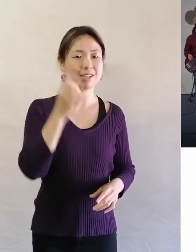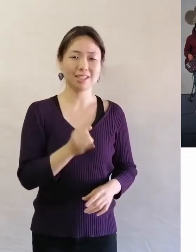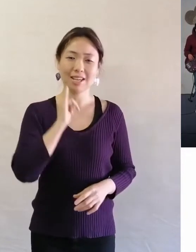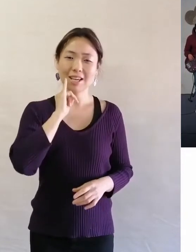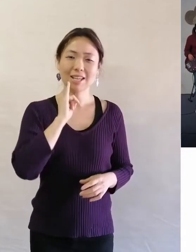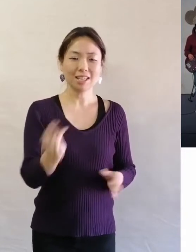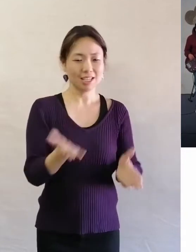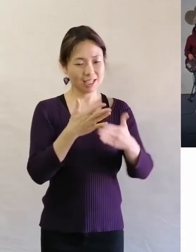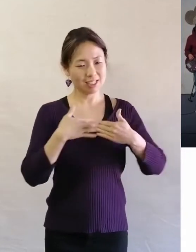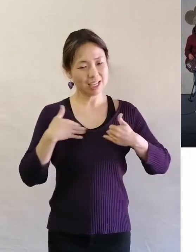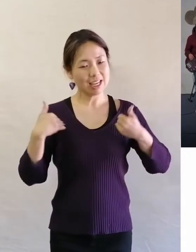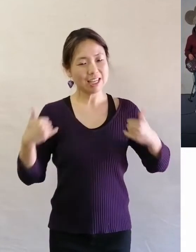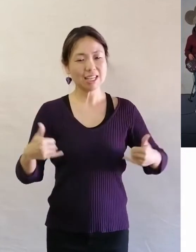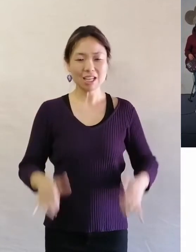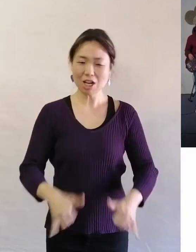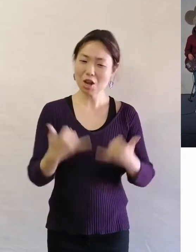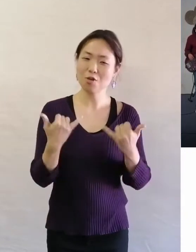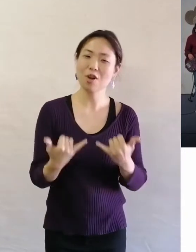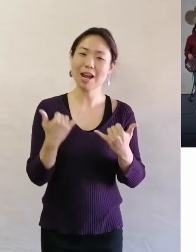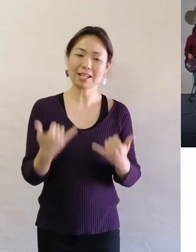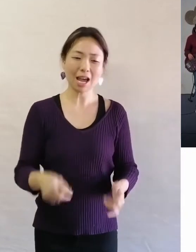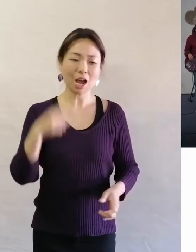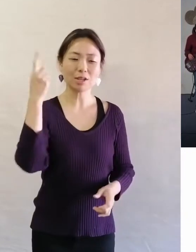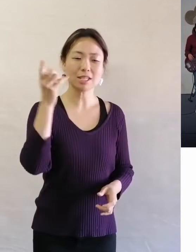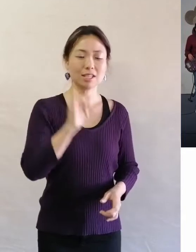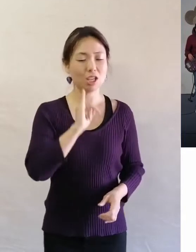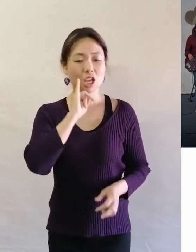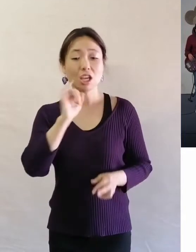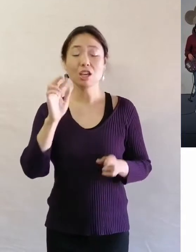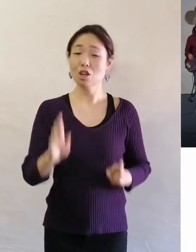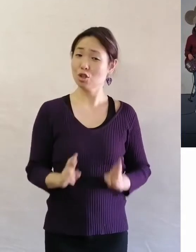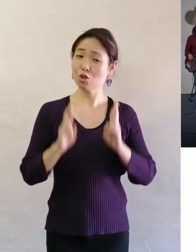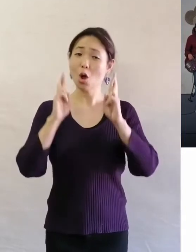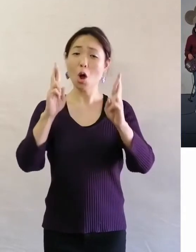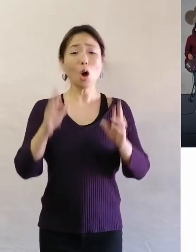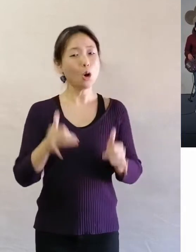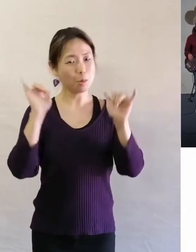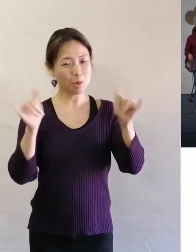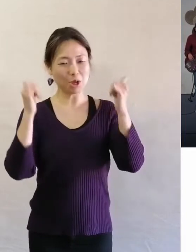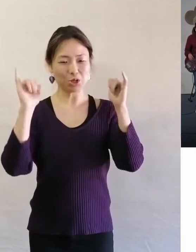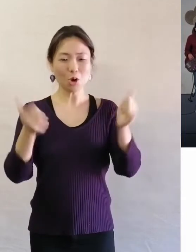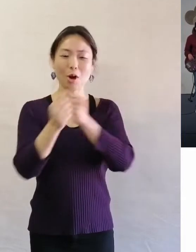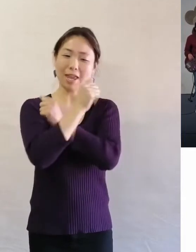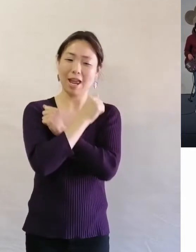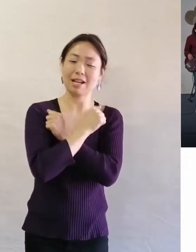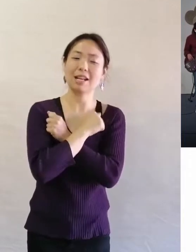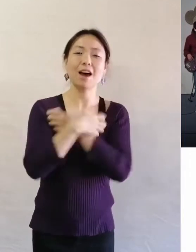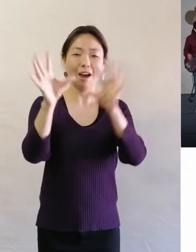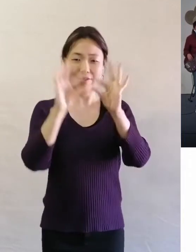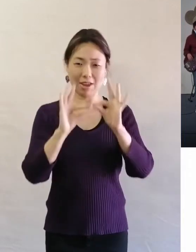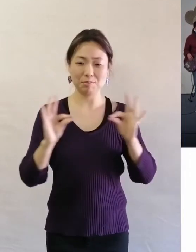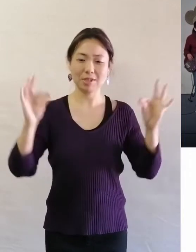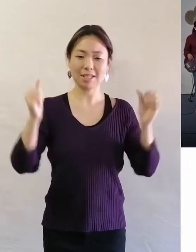freedom. He is healing right now. He is hope and joy